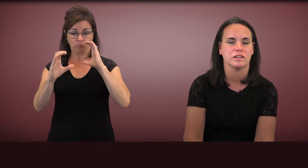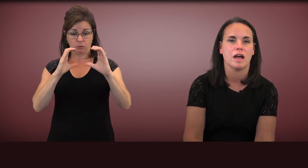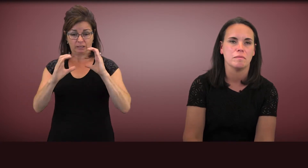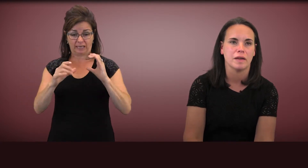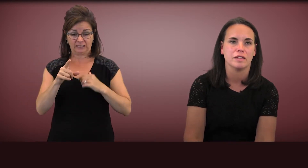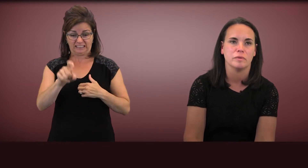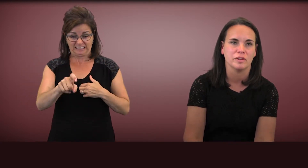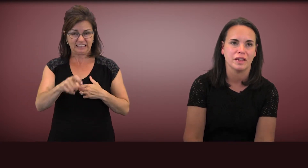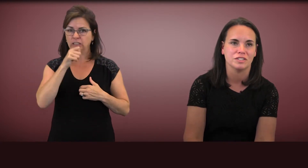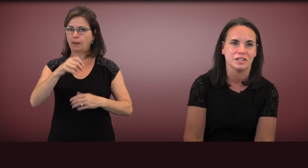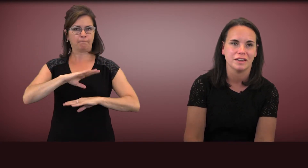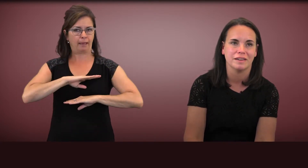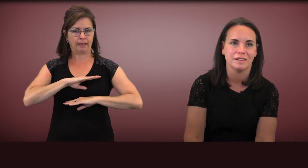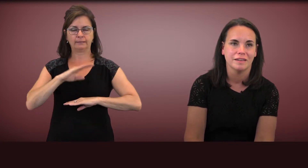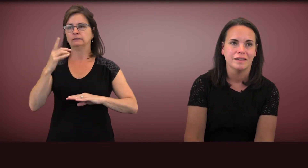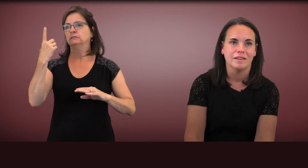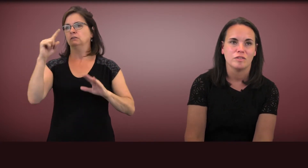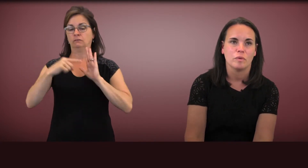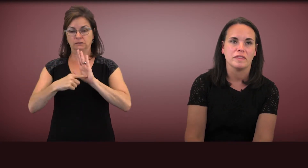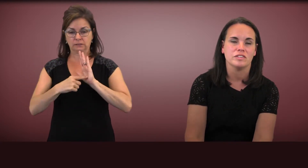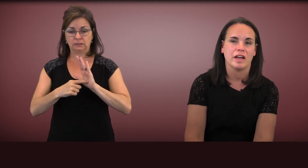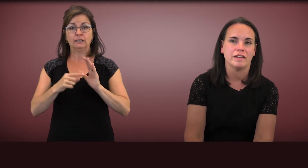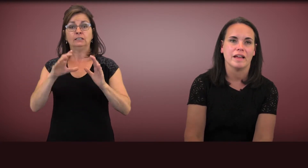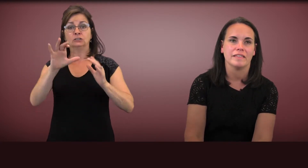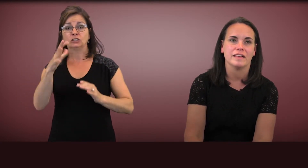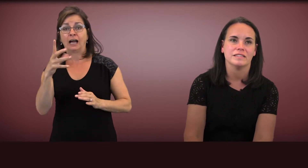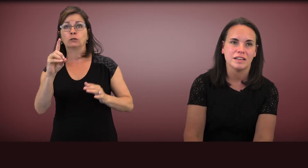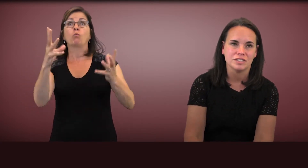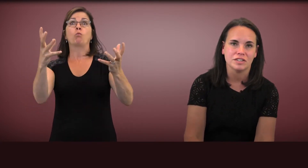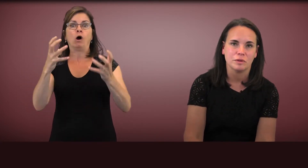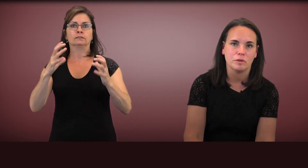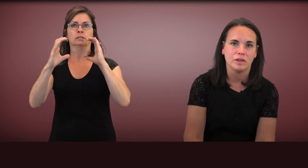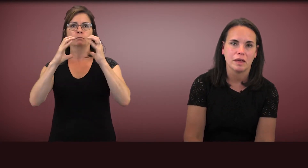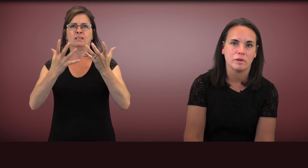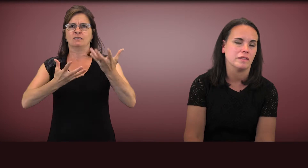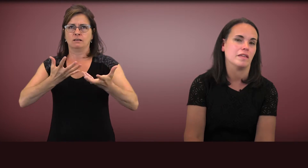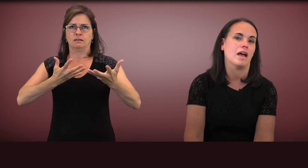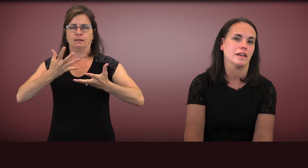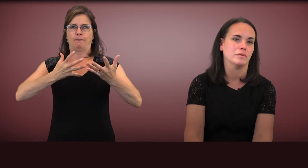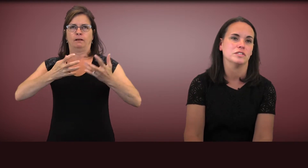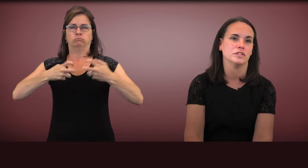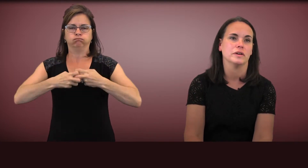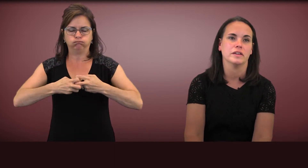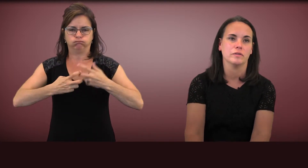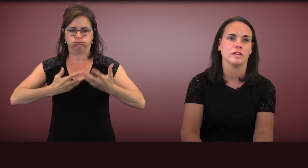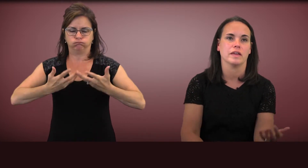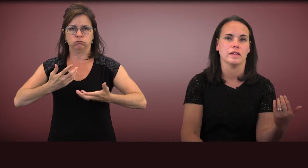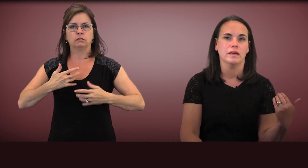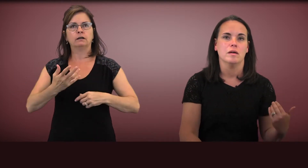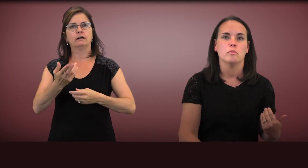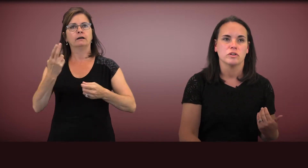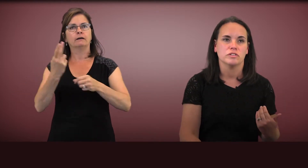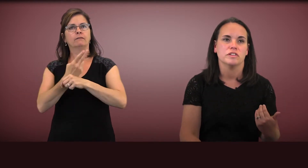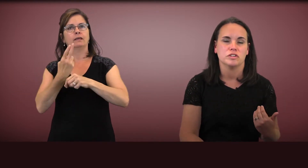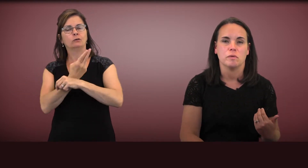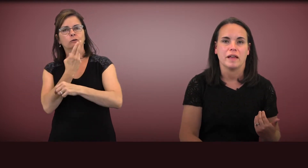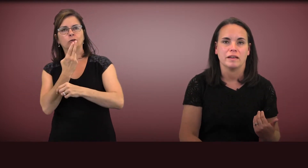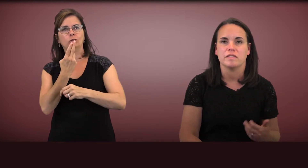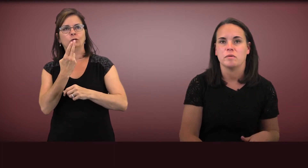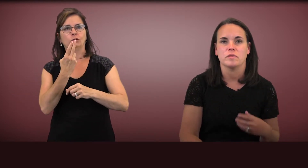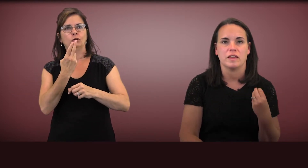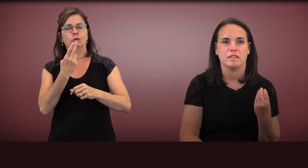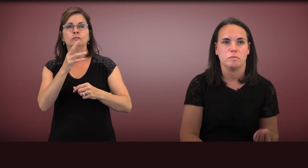whenever there's an unmet communication need. So when the child has the intention to communicate but is unable to do it using more